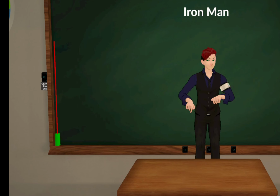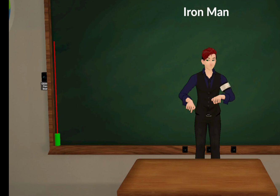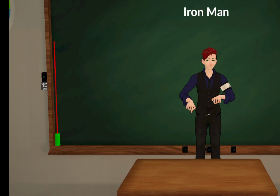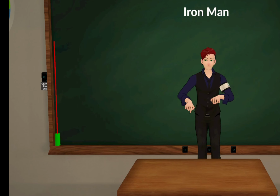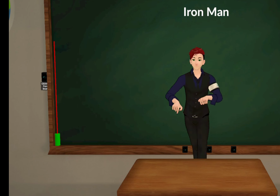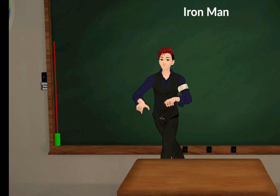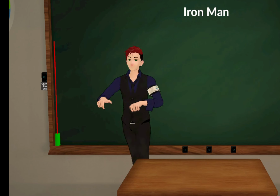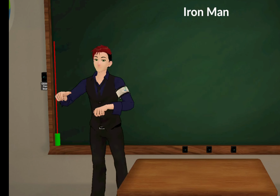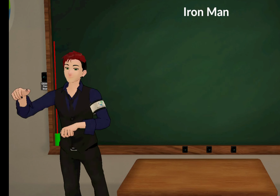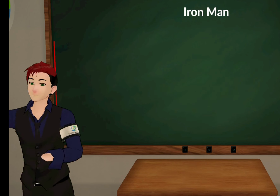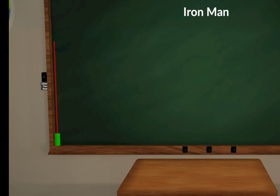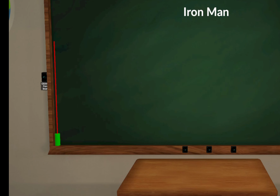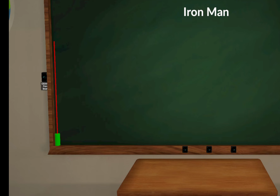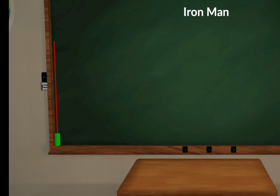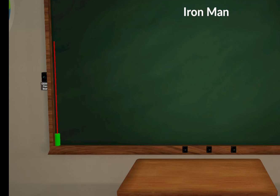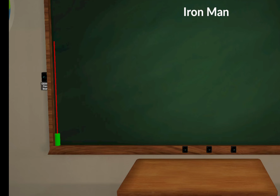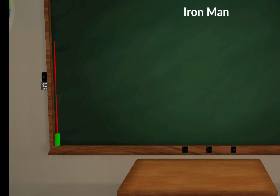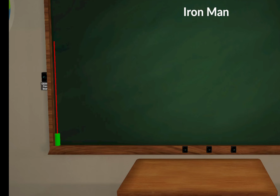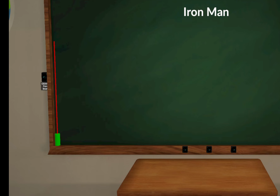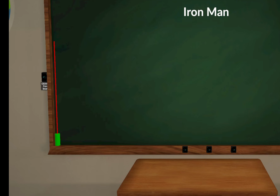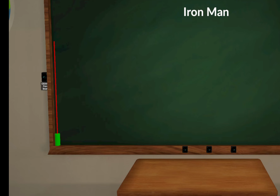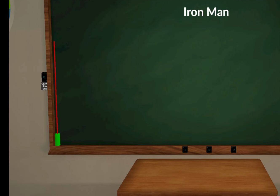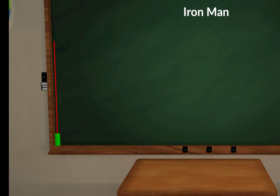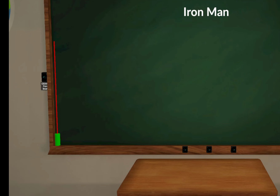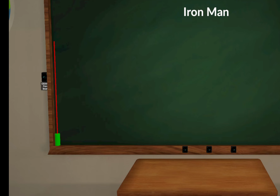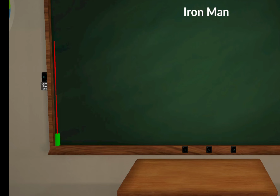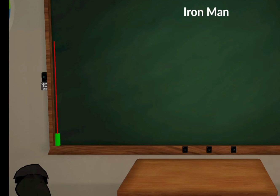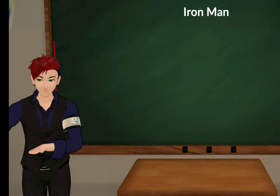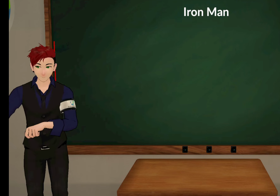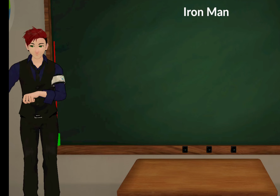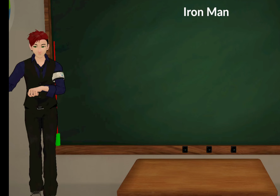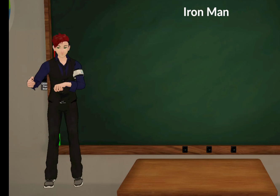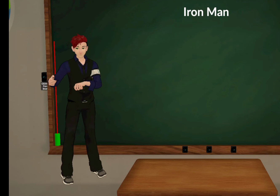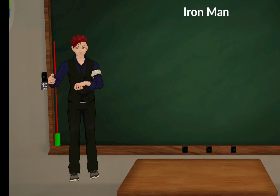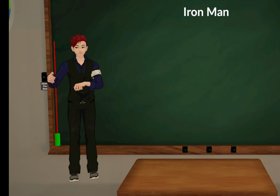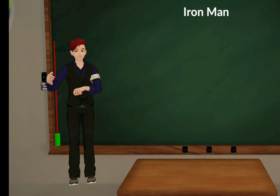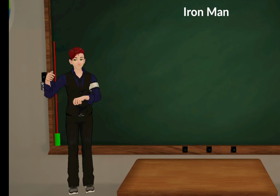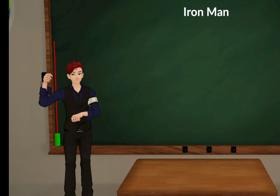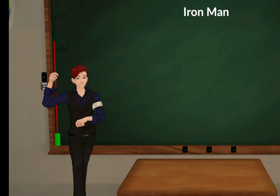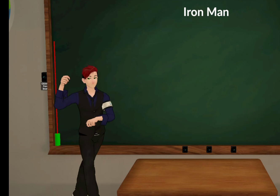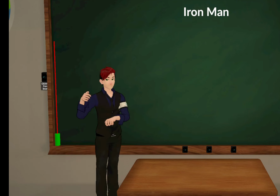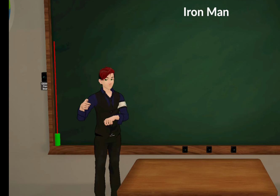Can you just move a bit because I can see? Iron Okay, yeah, Man. thanks. That was quick. I'm sorry.